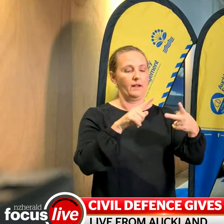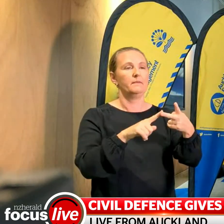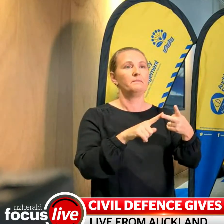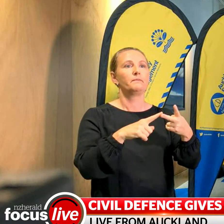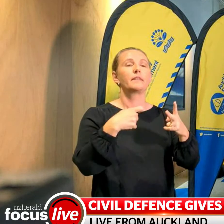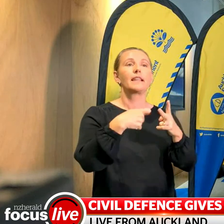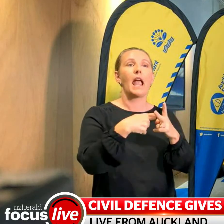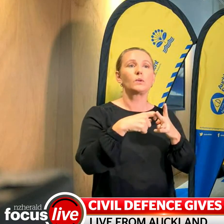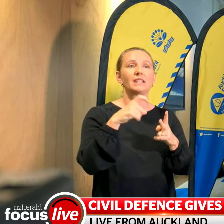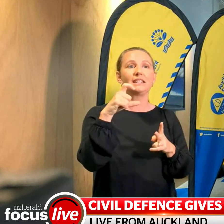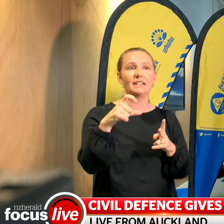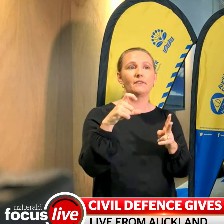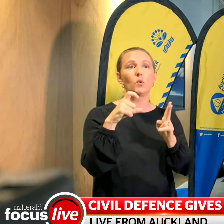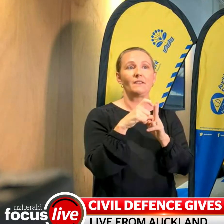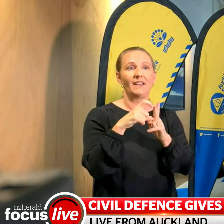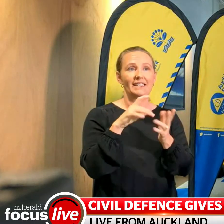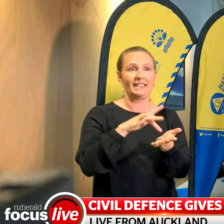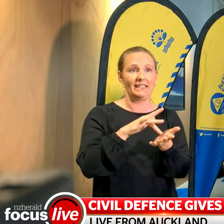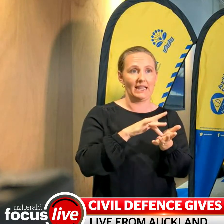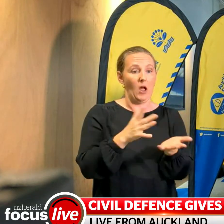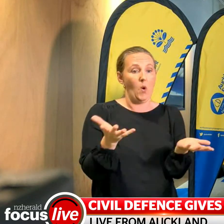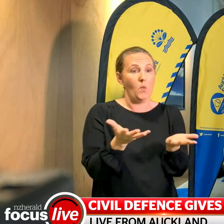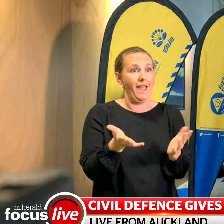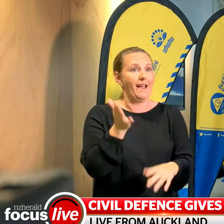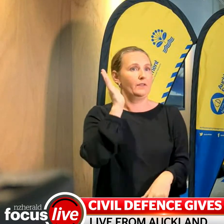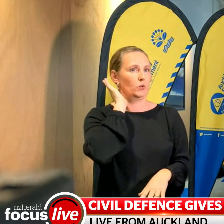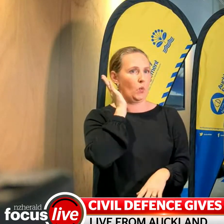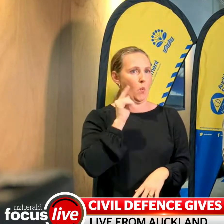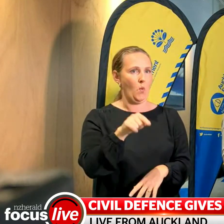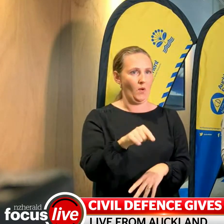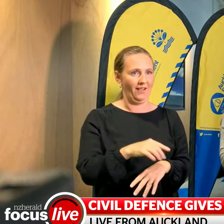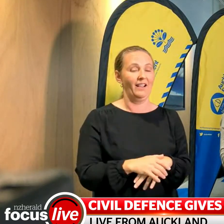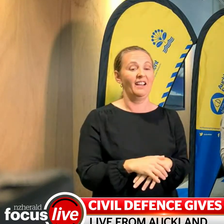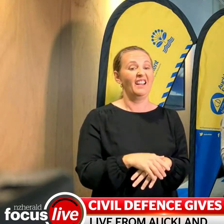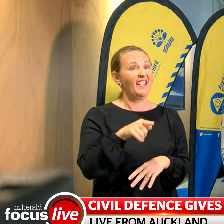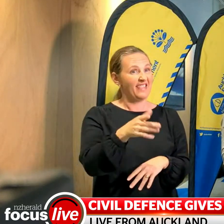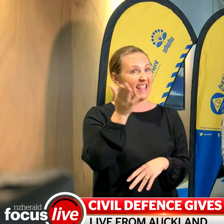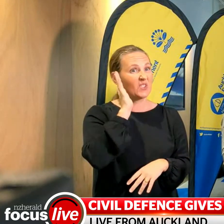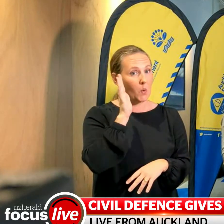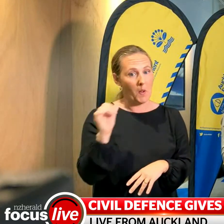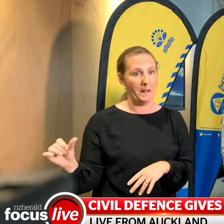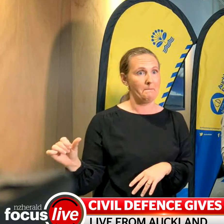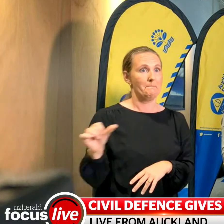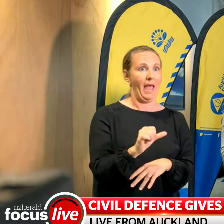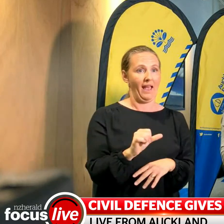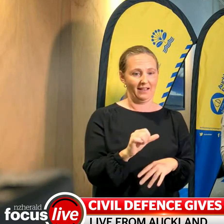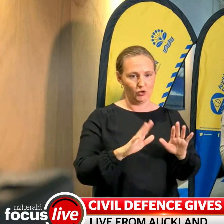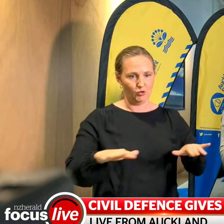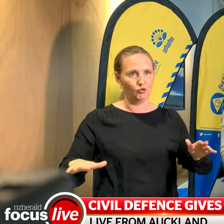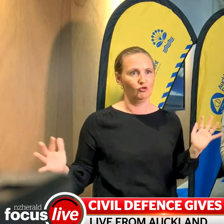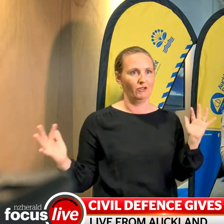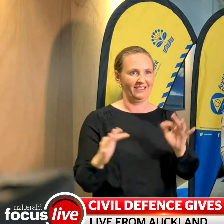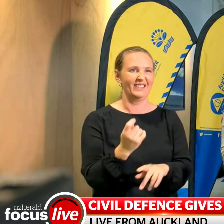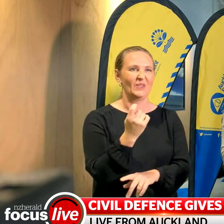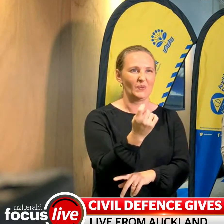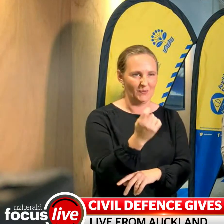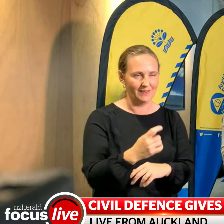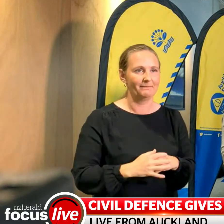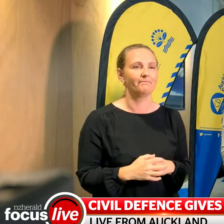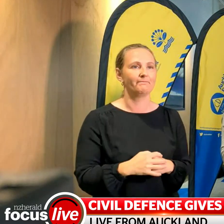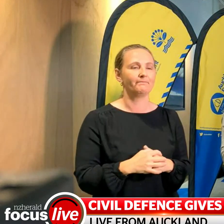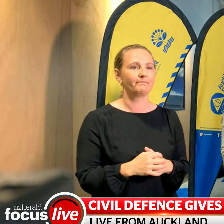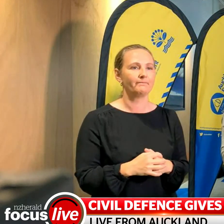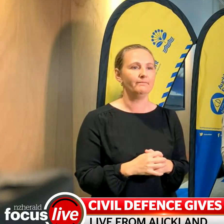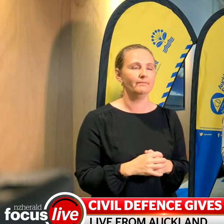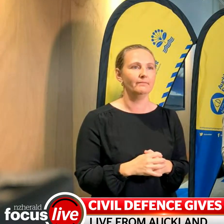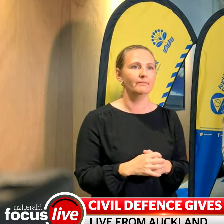Kelston Civil Defence Centre is based out of the school at the moment, so you'll appreciate that the school is getting ready to go back to service. As I've